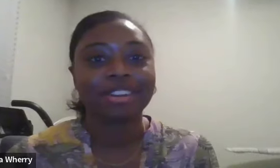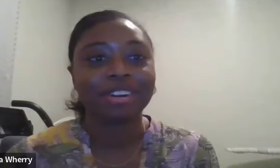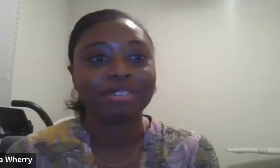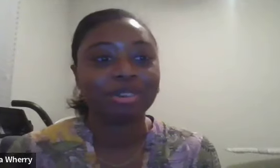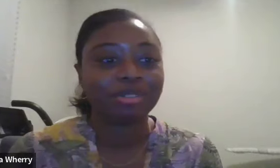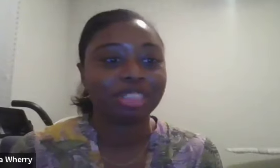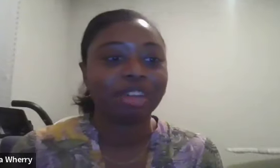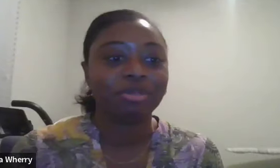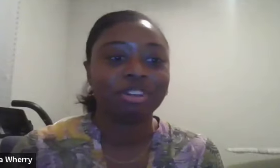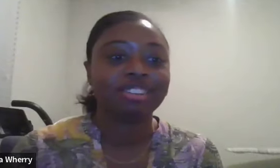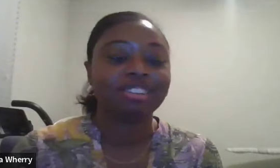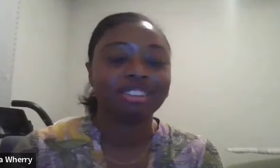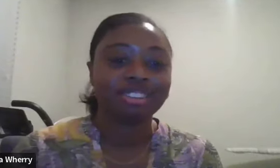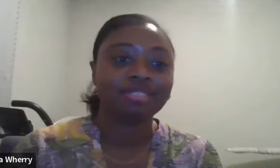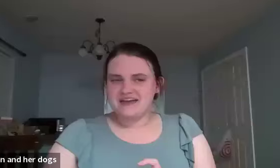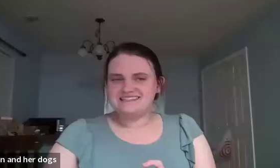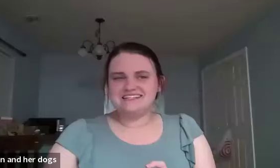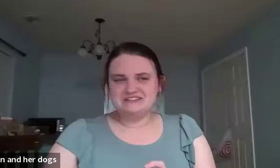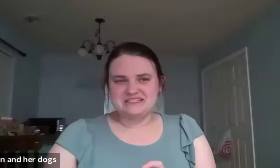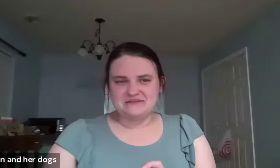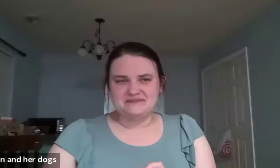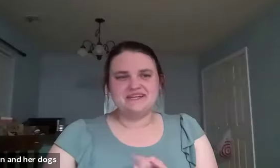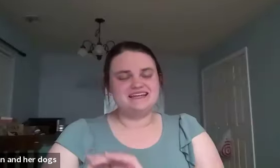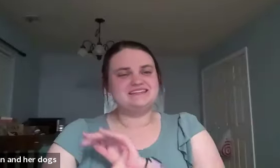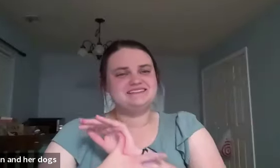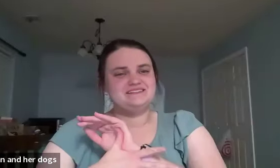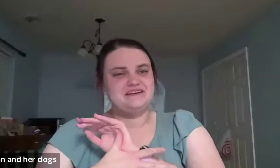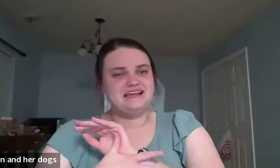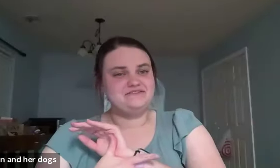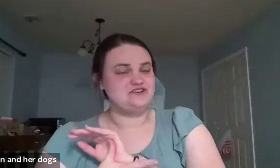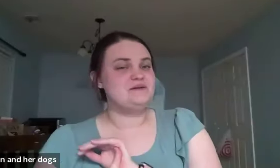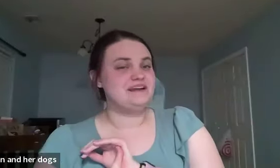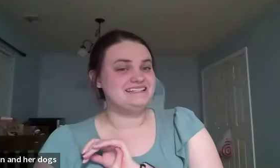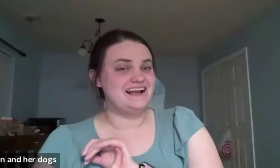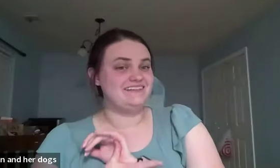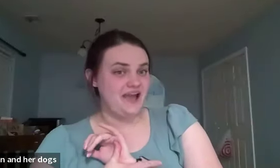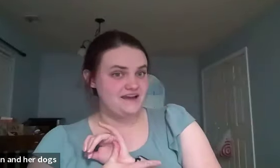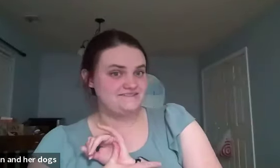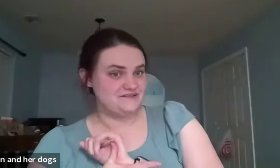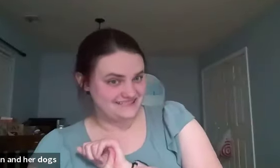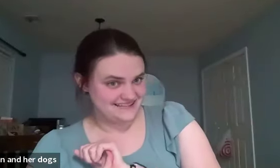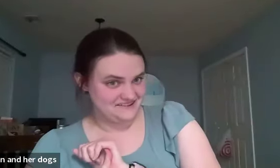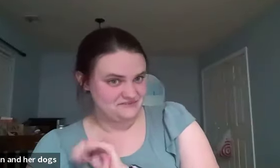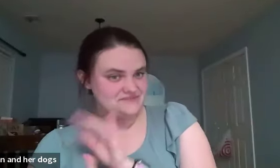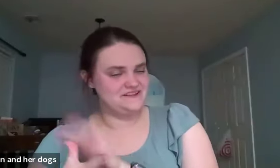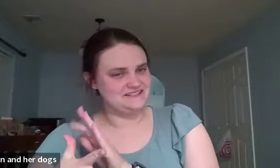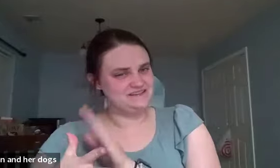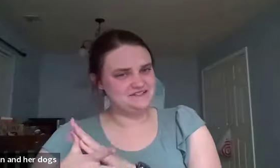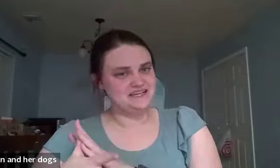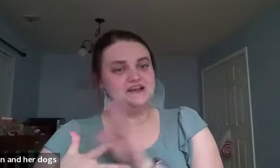I was wondering what that one was. So that's an interesting one because if you're talking about exactly iPhone itself, there's a different sign.